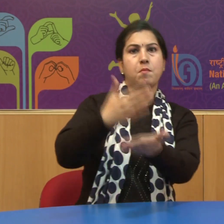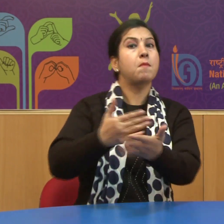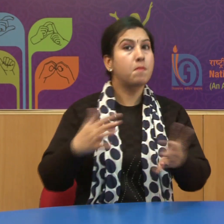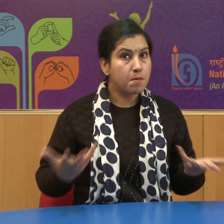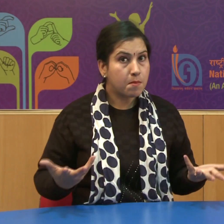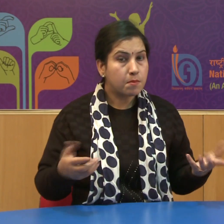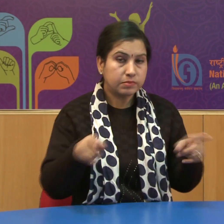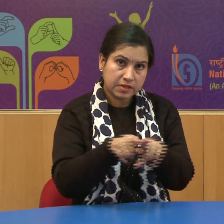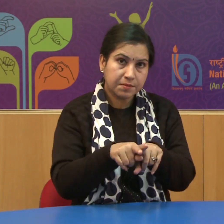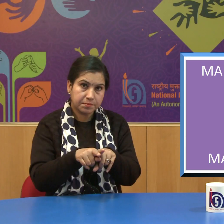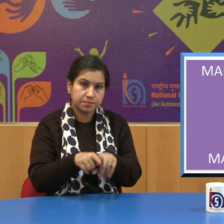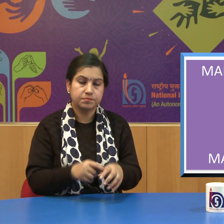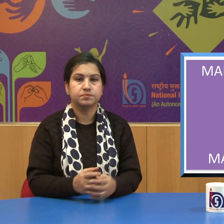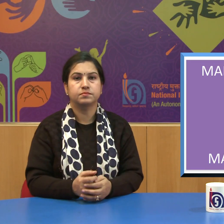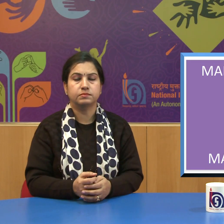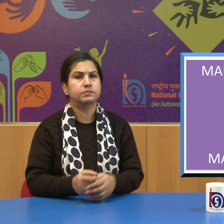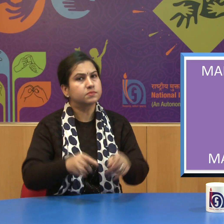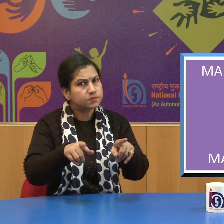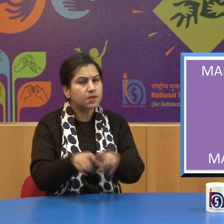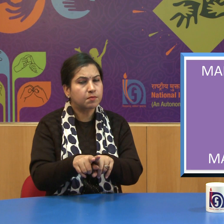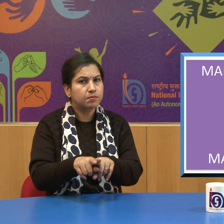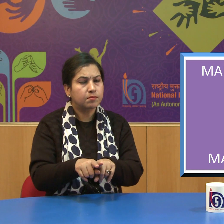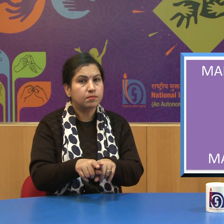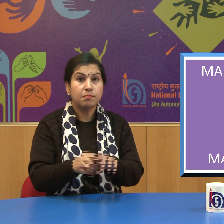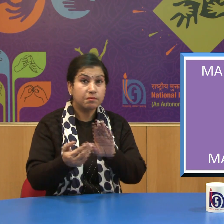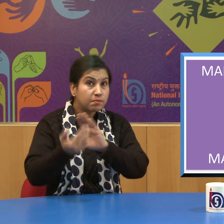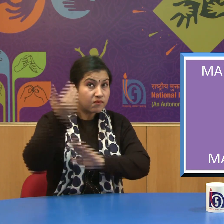Learners, during the Malabar Rebellion,